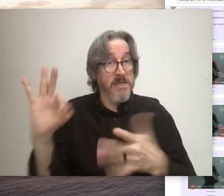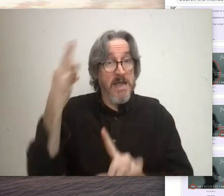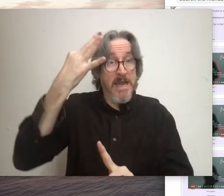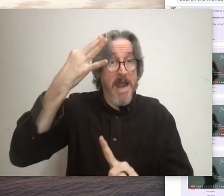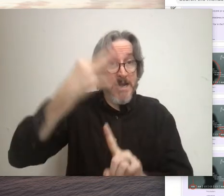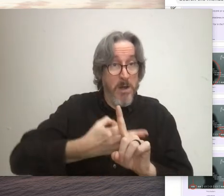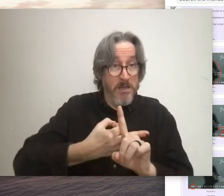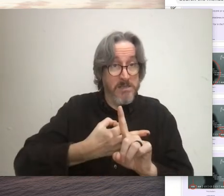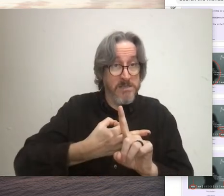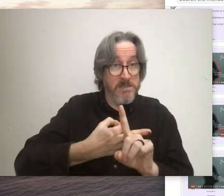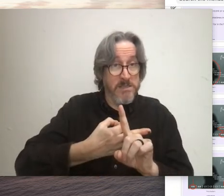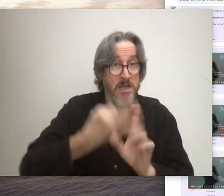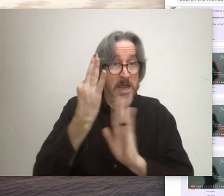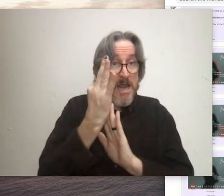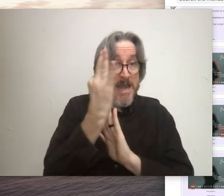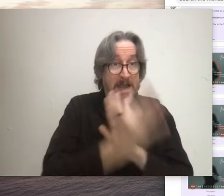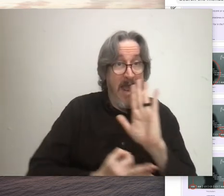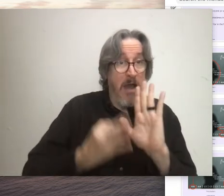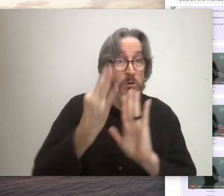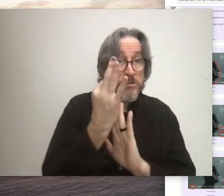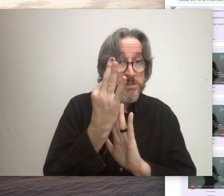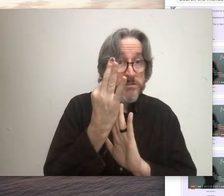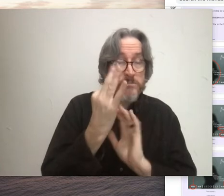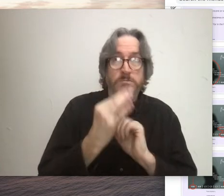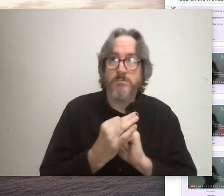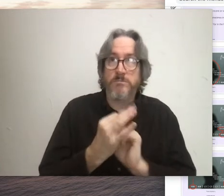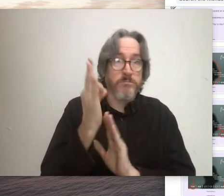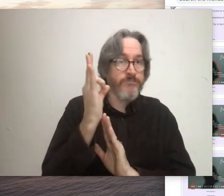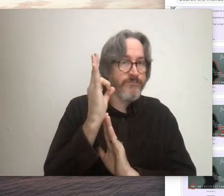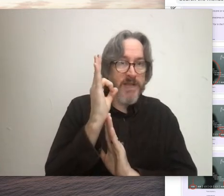9 weeks, 9 months, 9 hours,